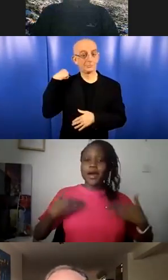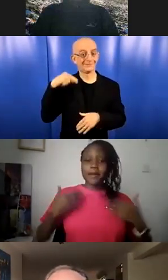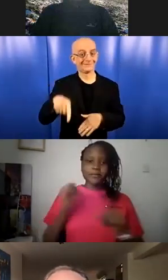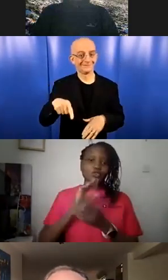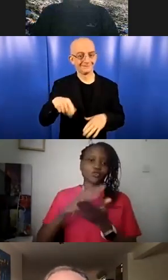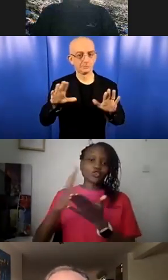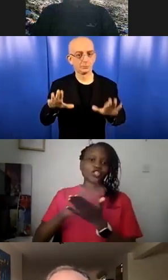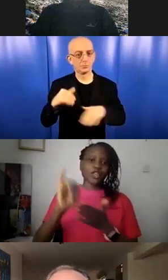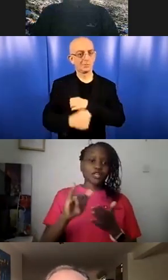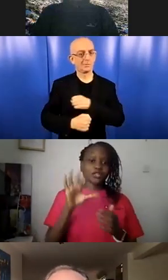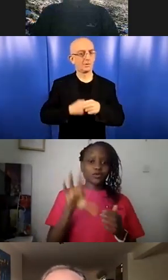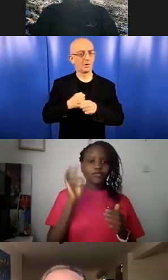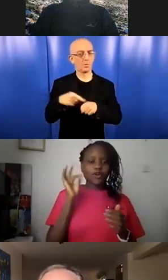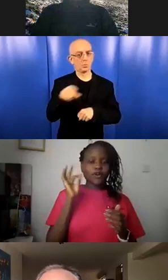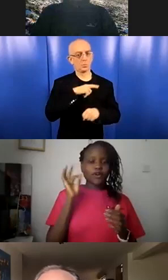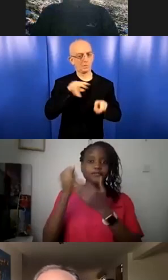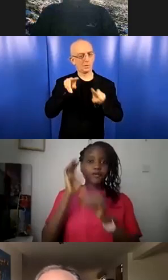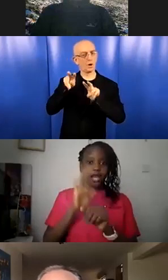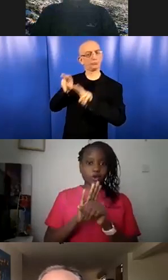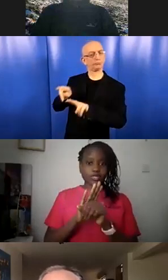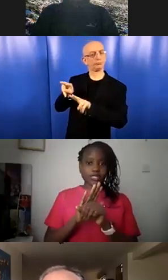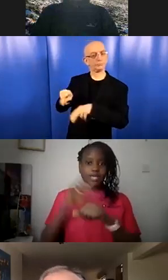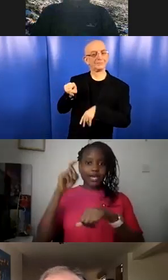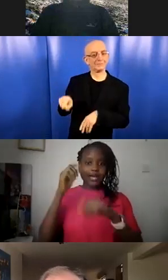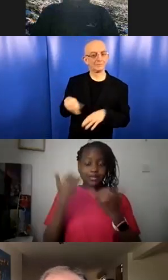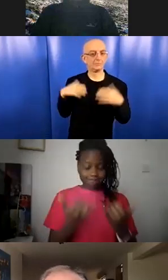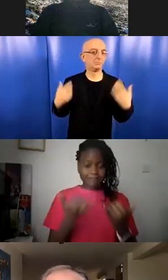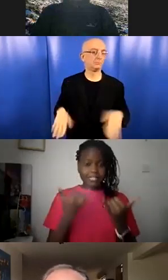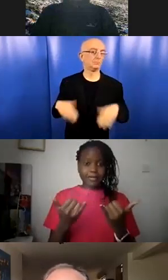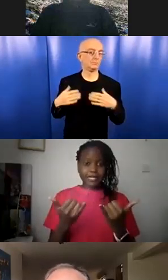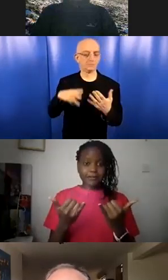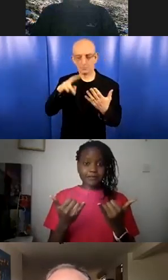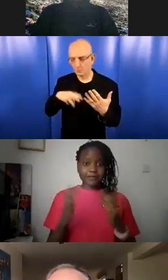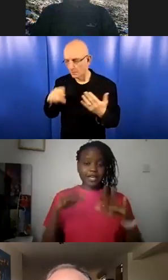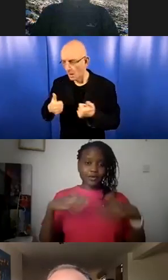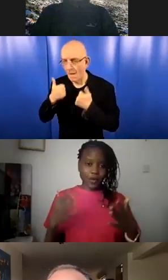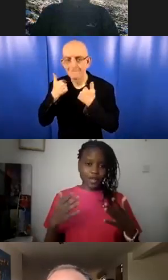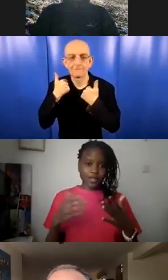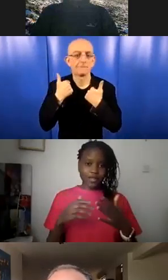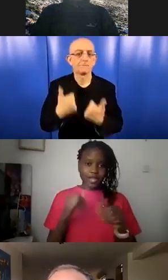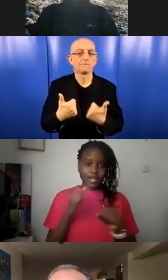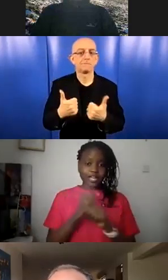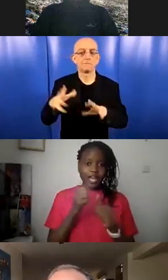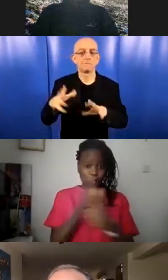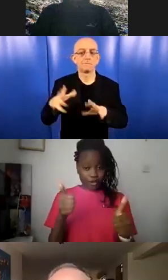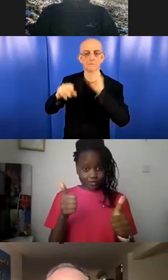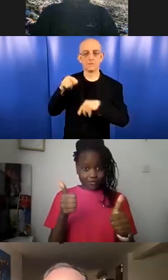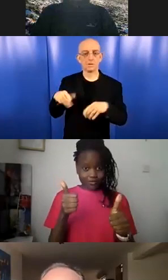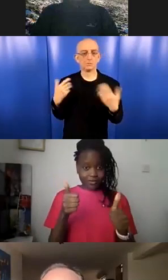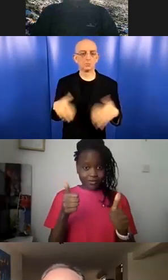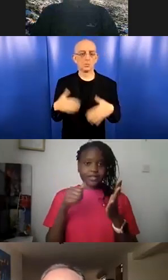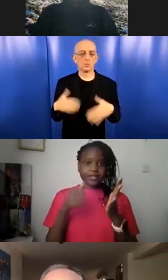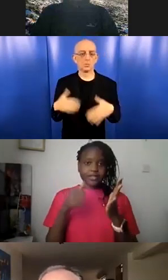it enormously helpful, timely, and thorough. The problems they point